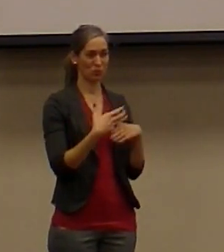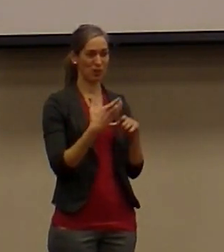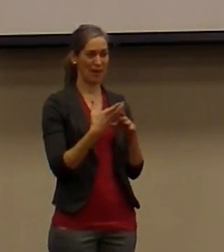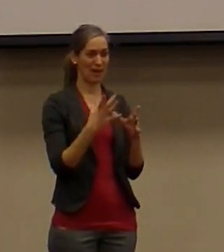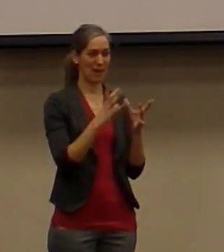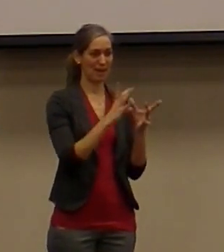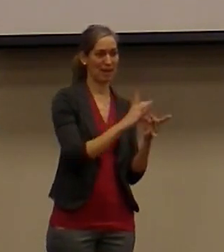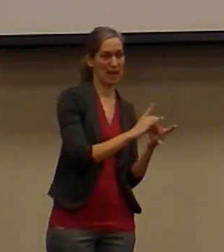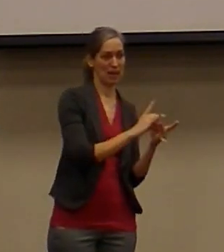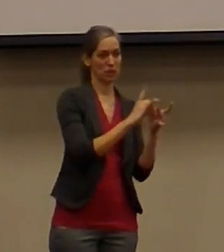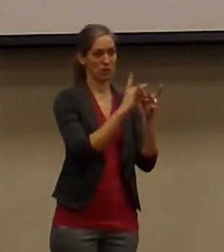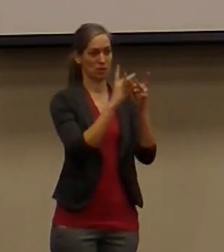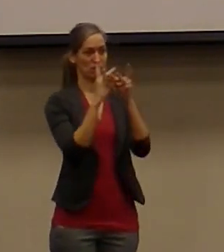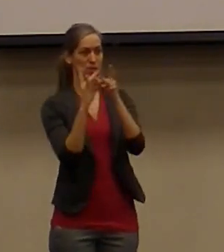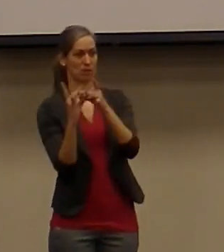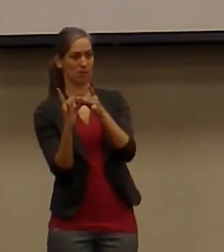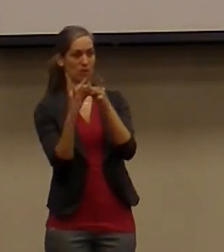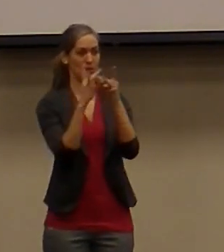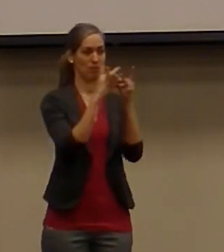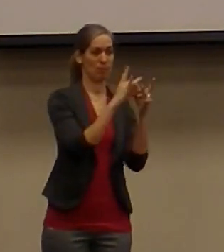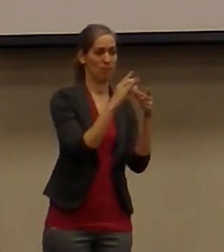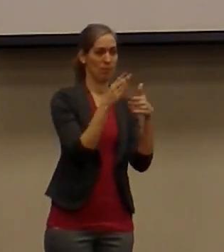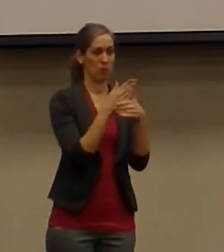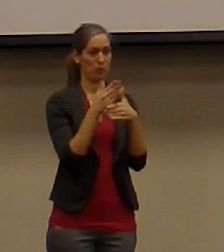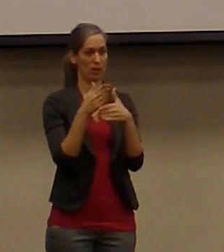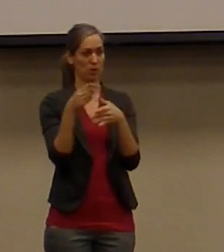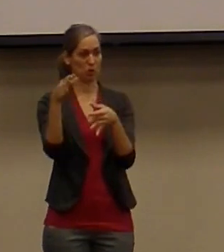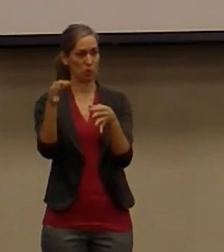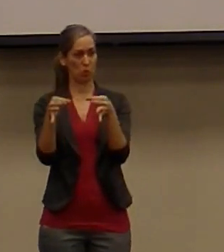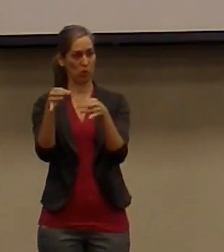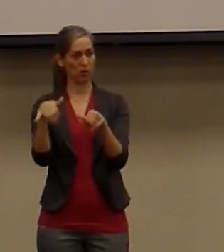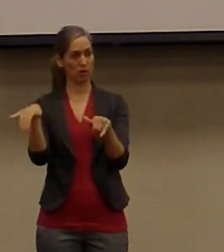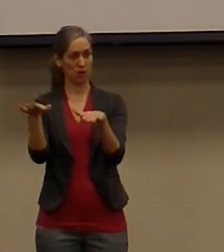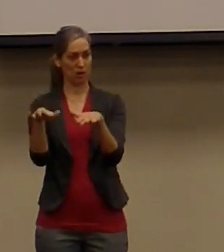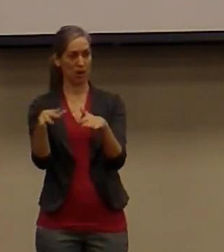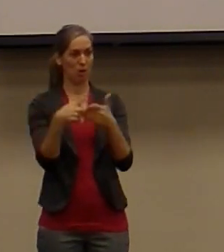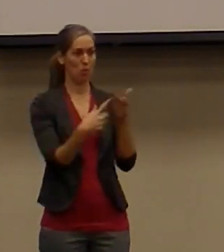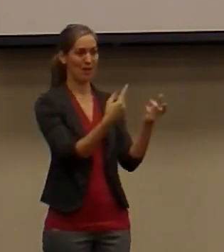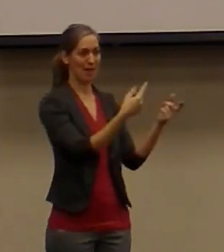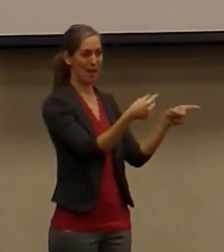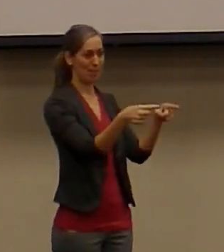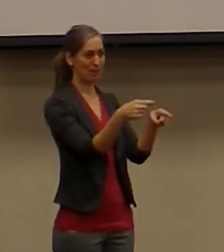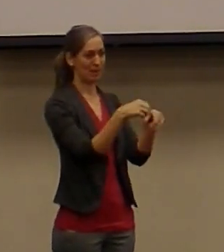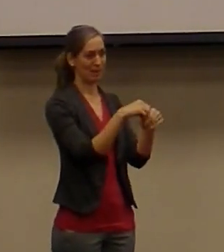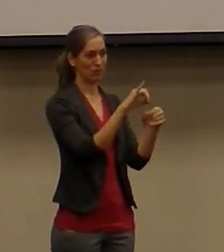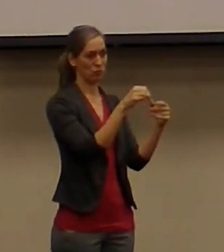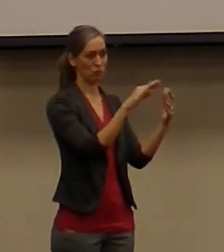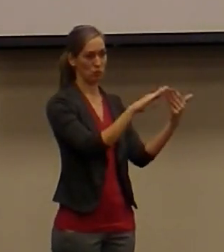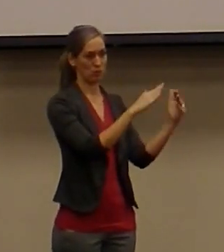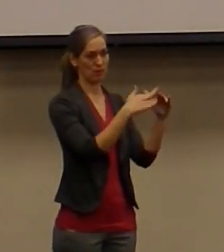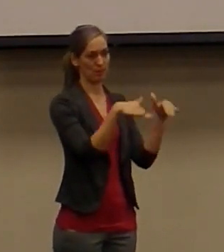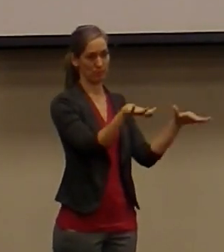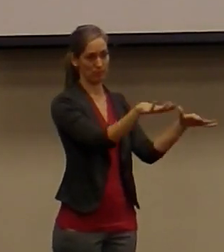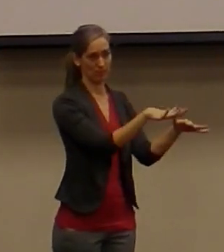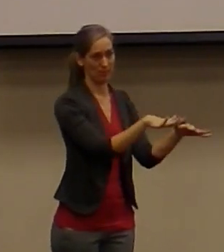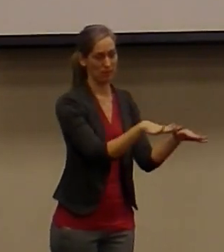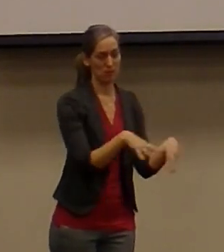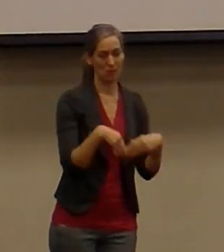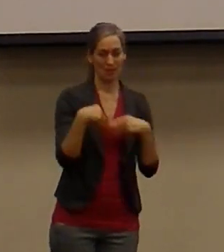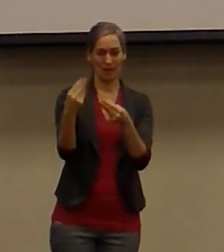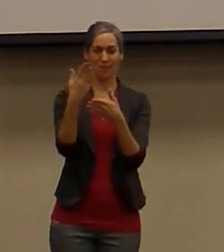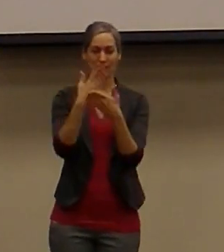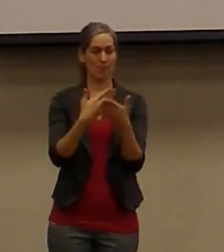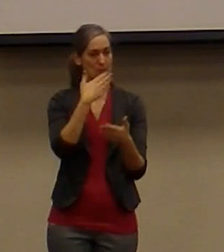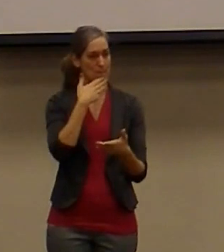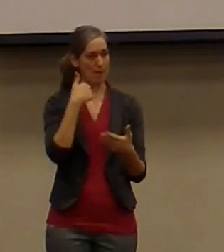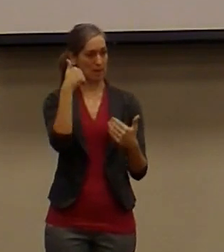his court and what was going on over there. It also provided for him some of the best that Judah had